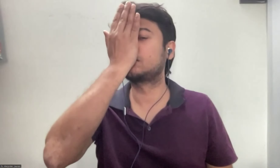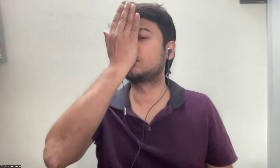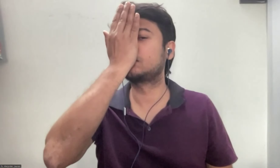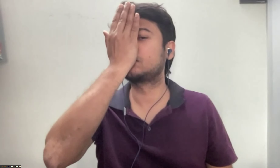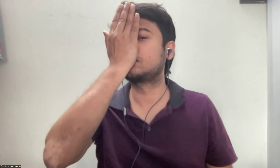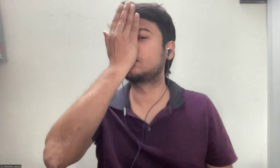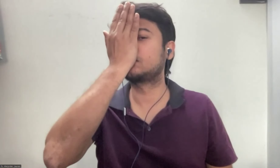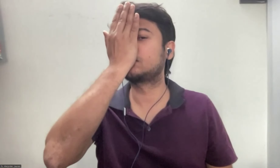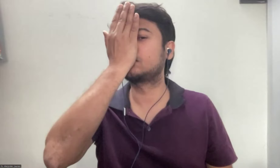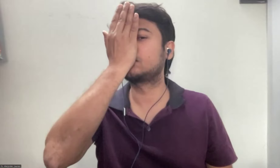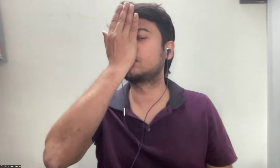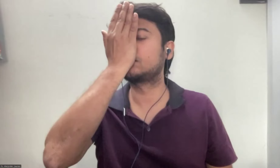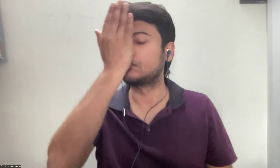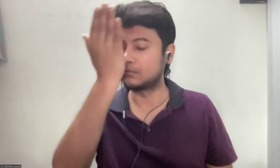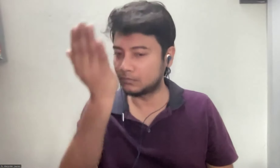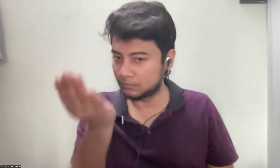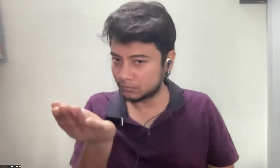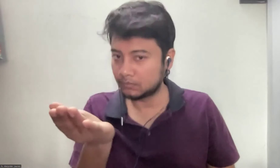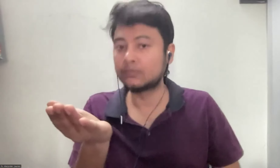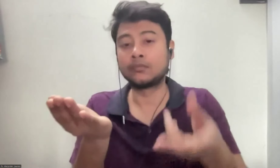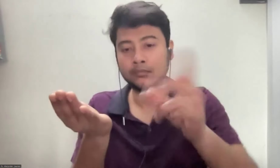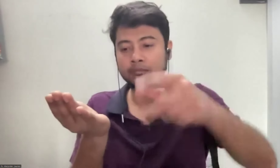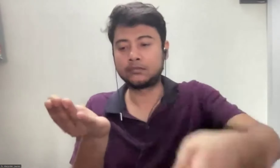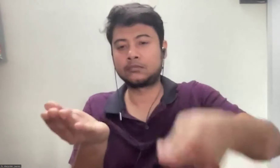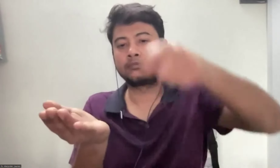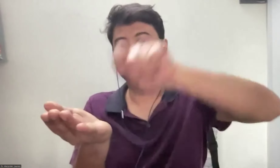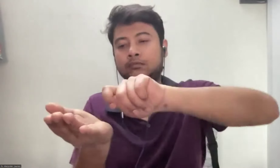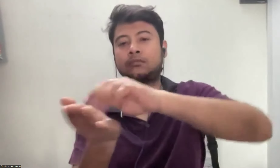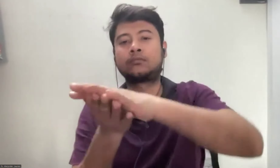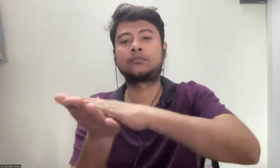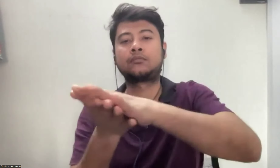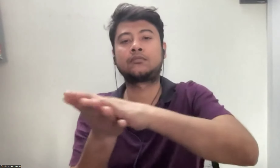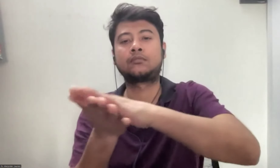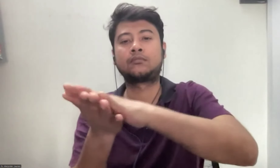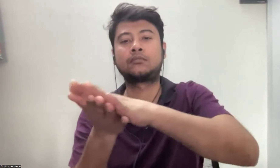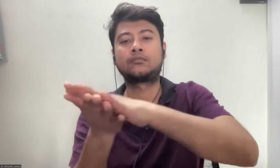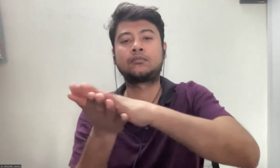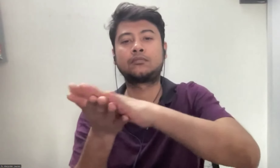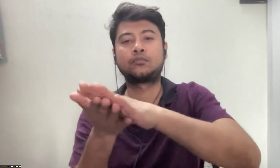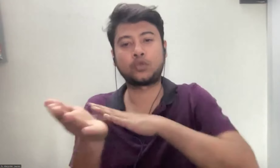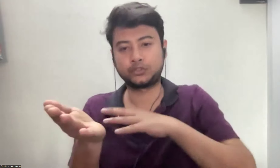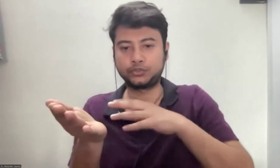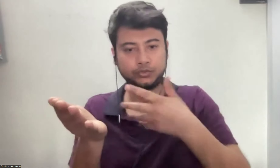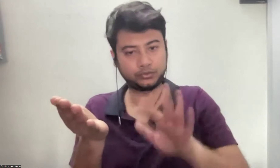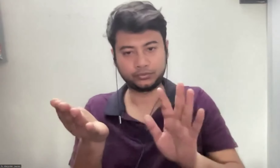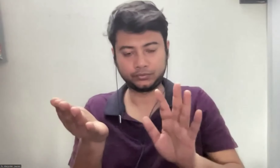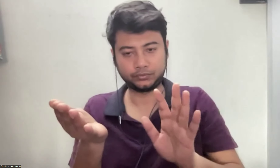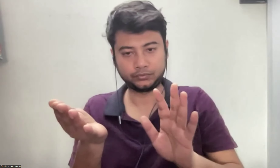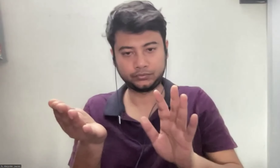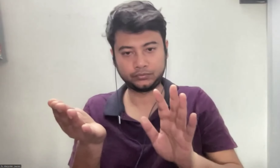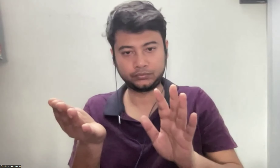and again wash. Drink it, again take water and wash it.